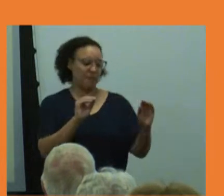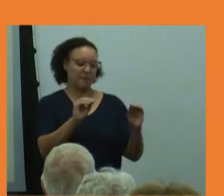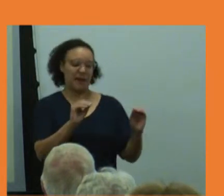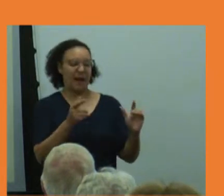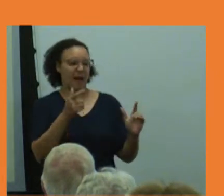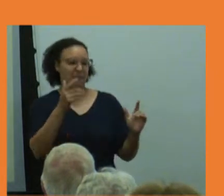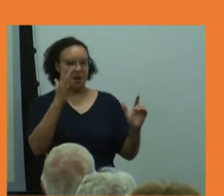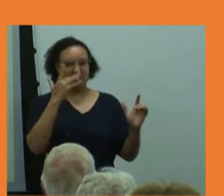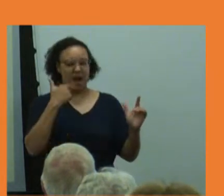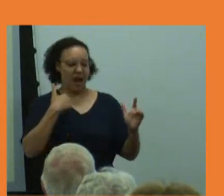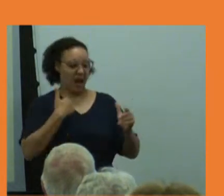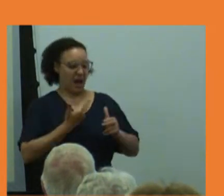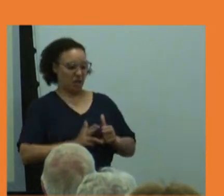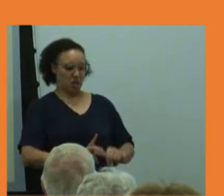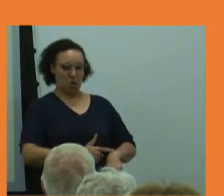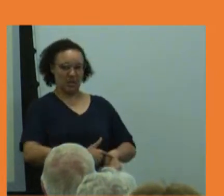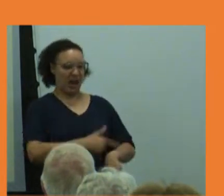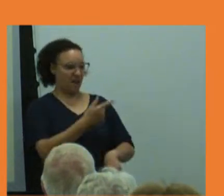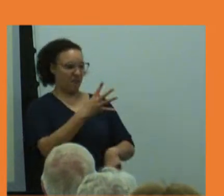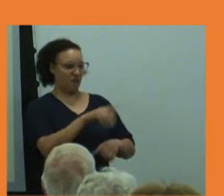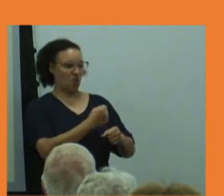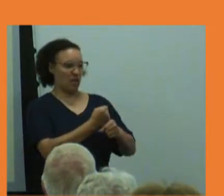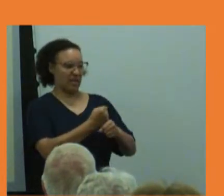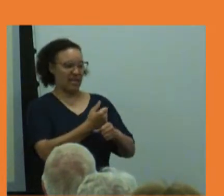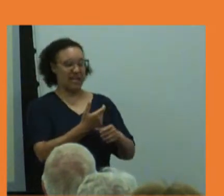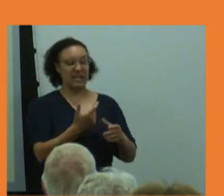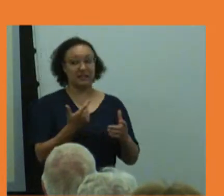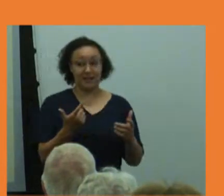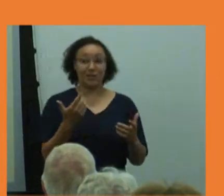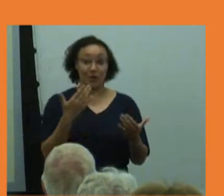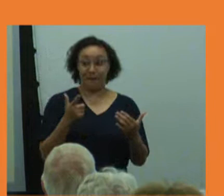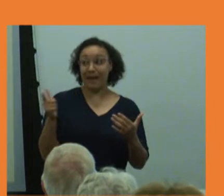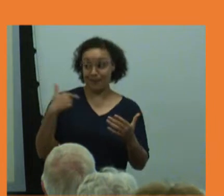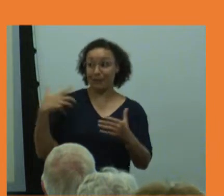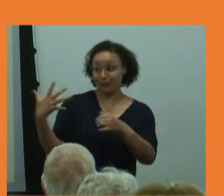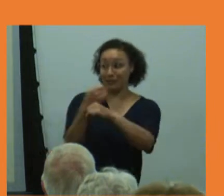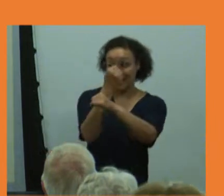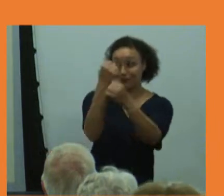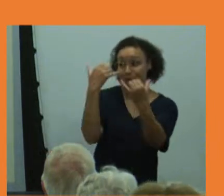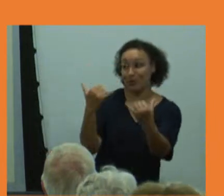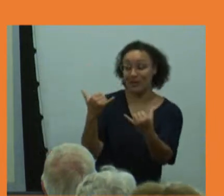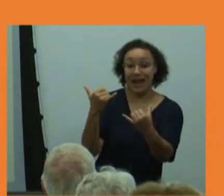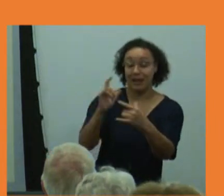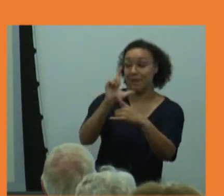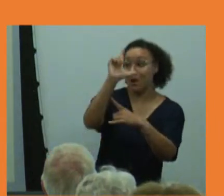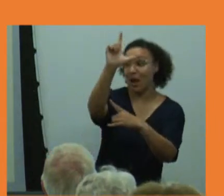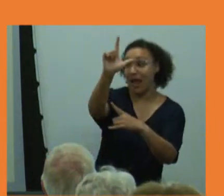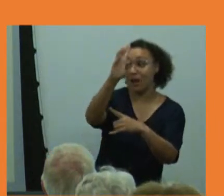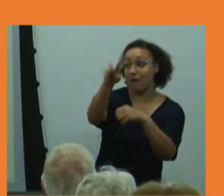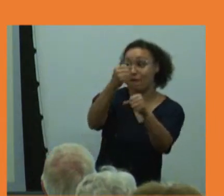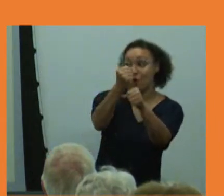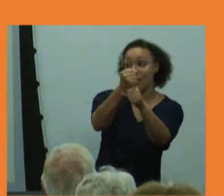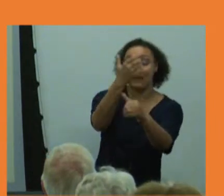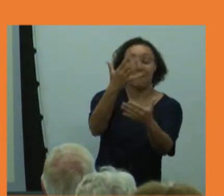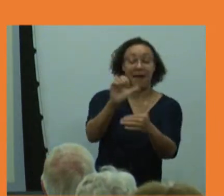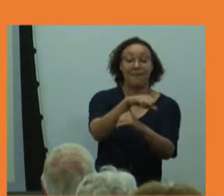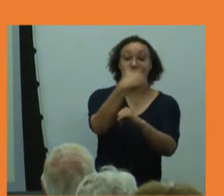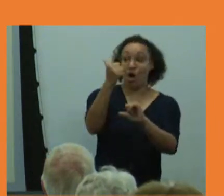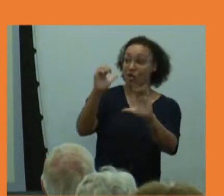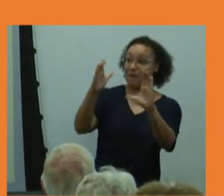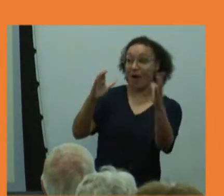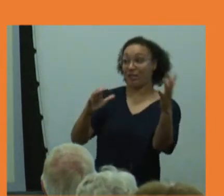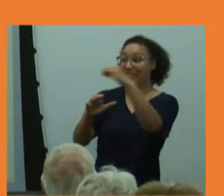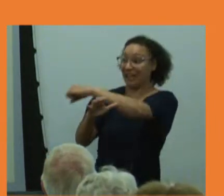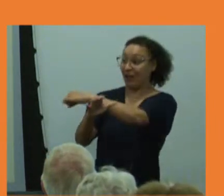be, hey, you gerrymandered now, but in 4 years, the other party might be in